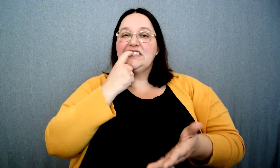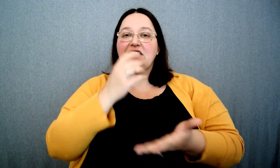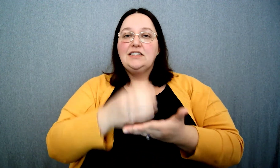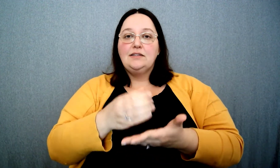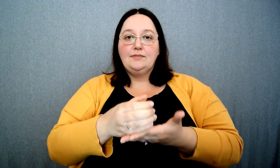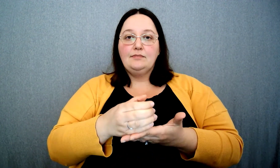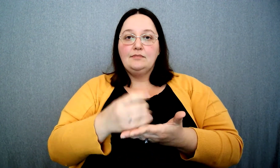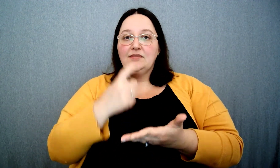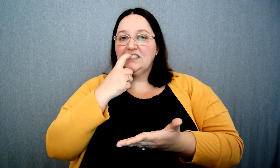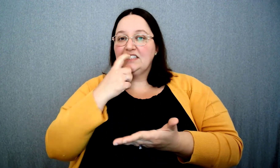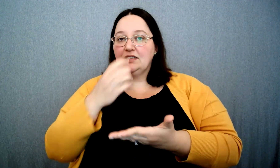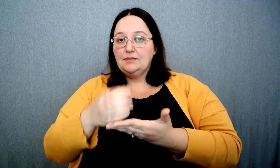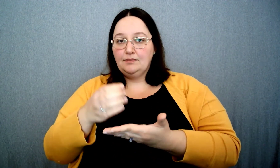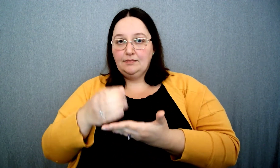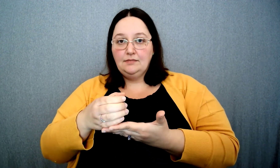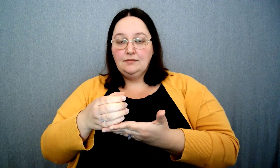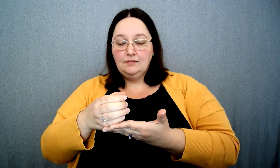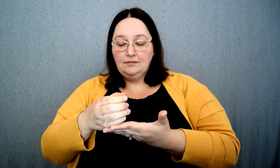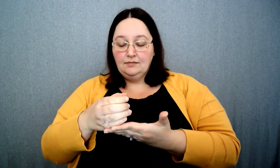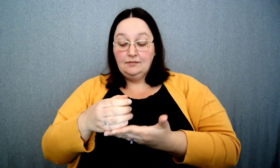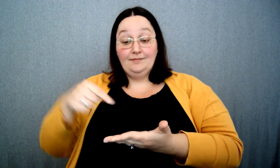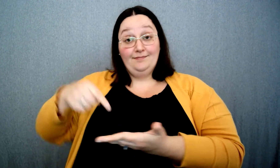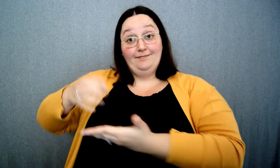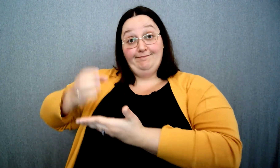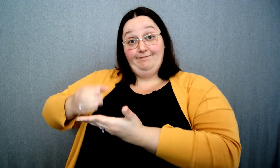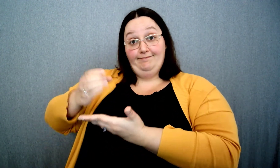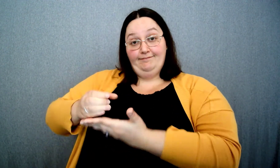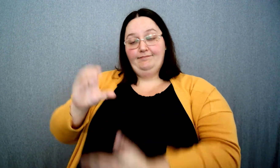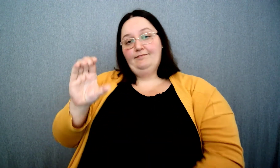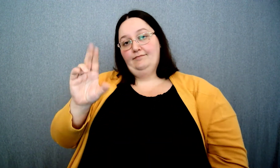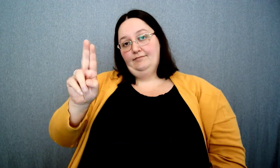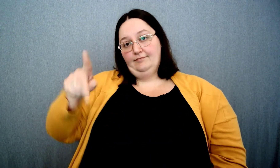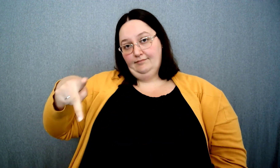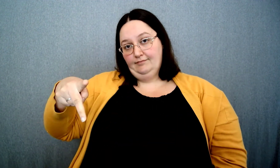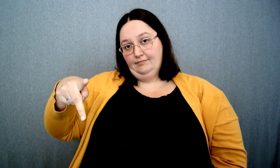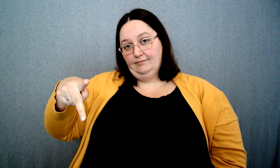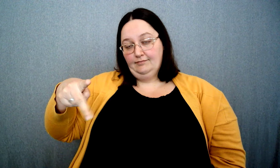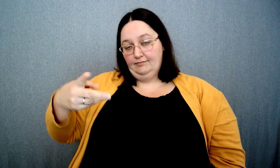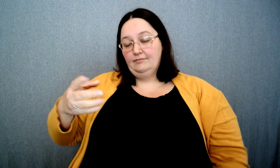glass once and then cup. This is the sign for cup,